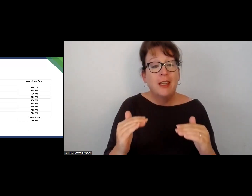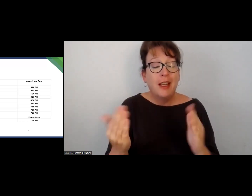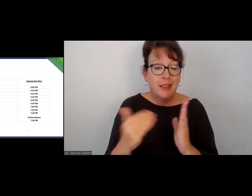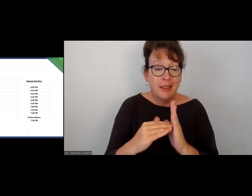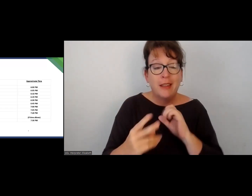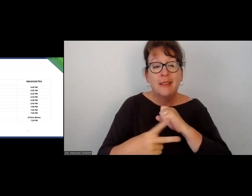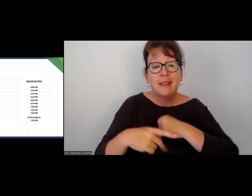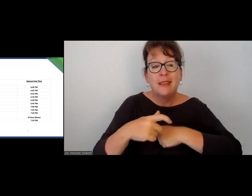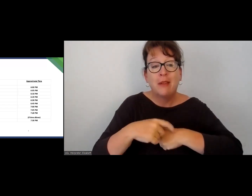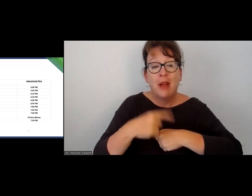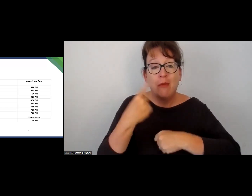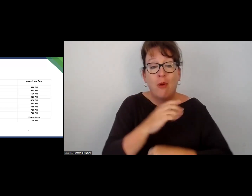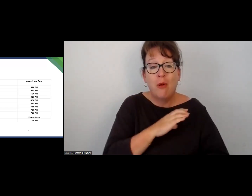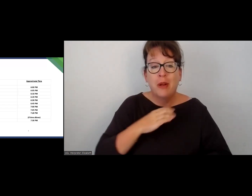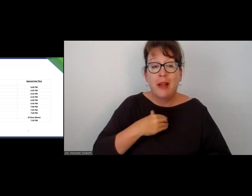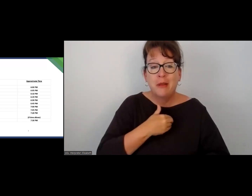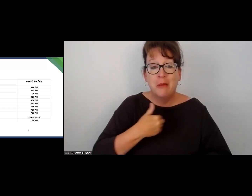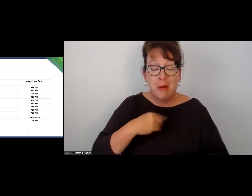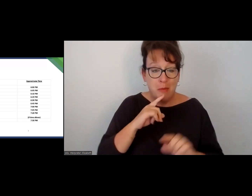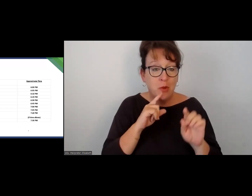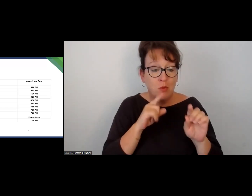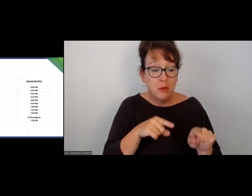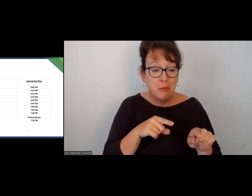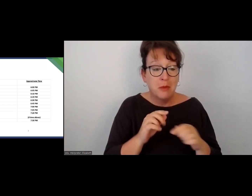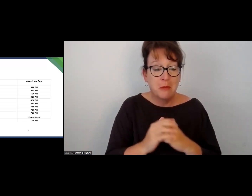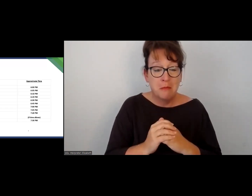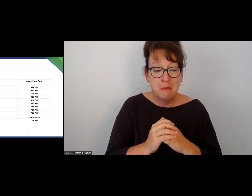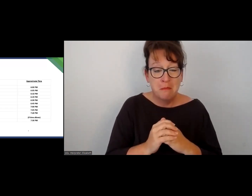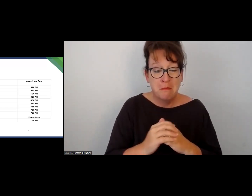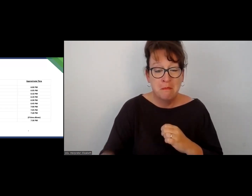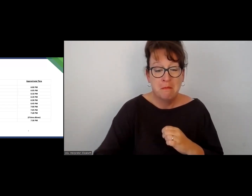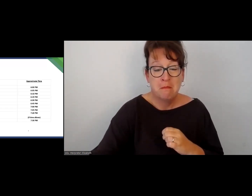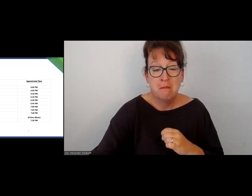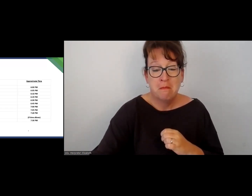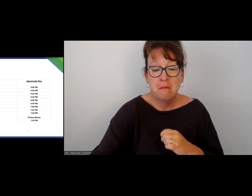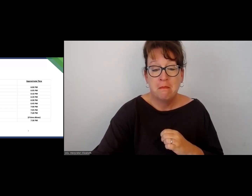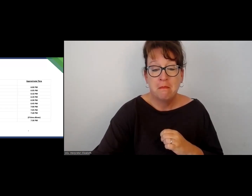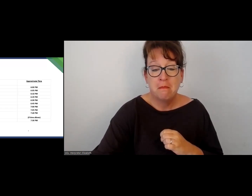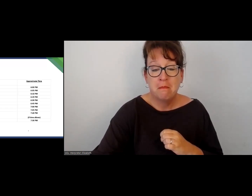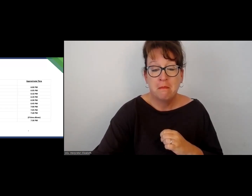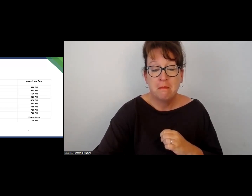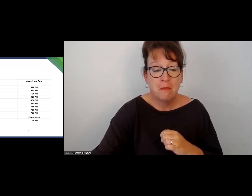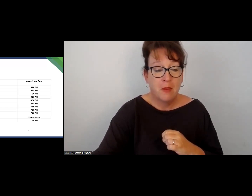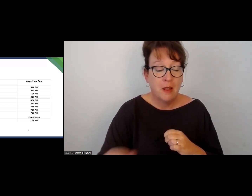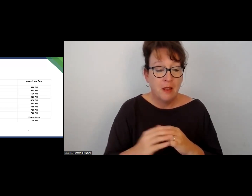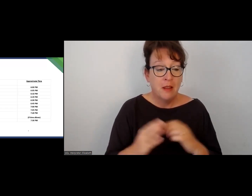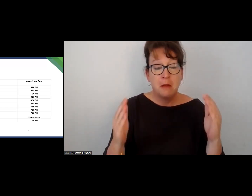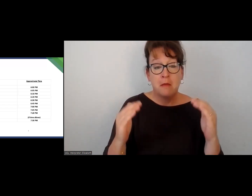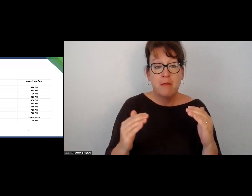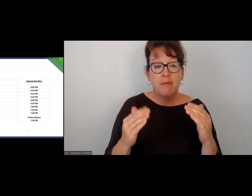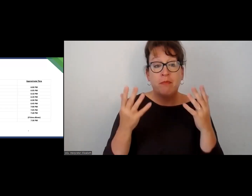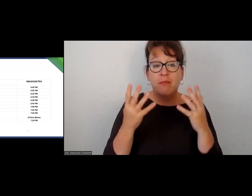again, respond if there is a response or clarification that we want to make. And then we